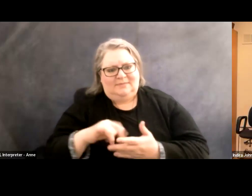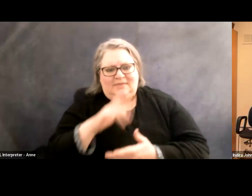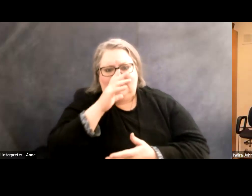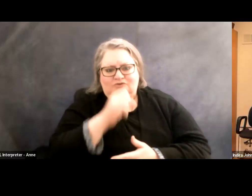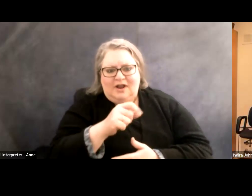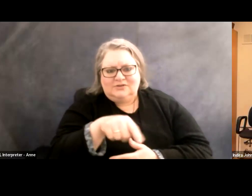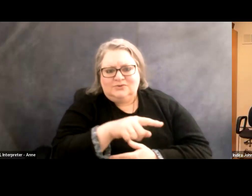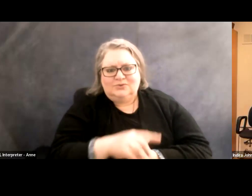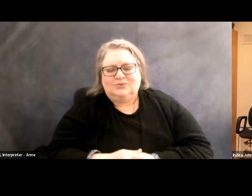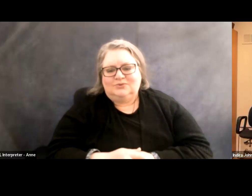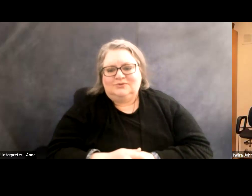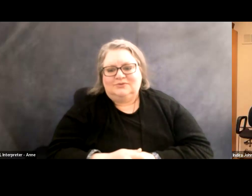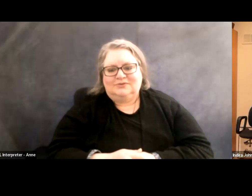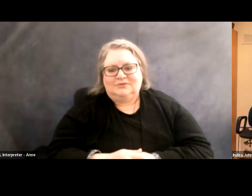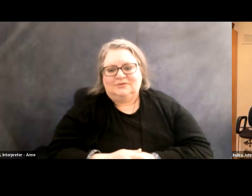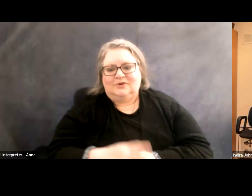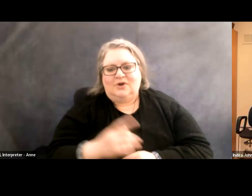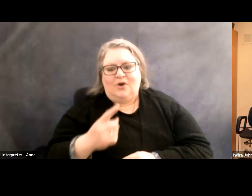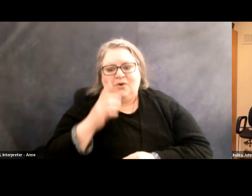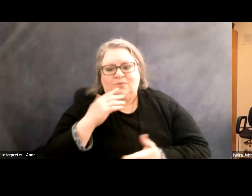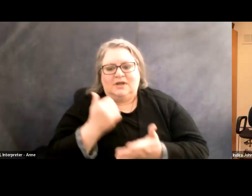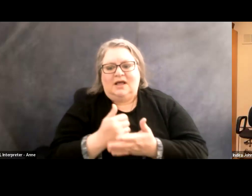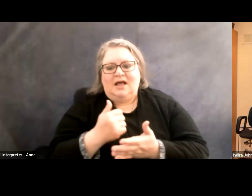you? It it always helps